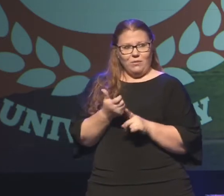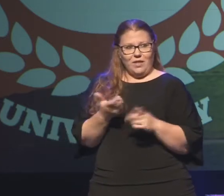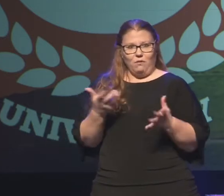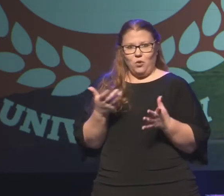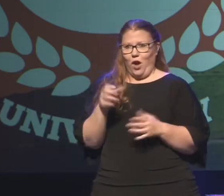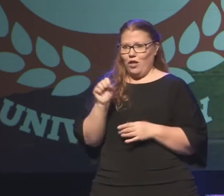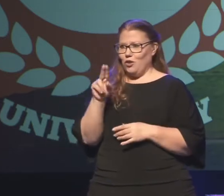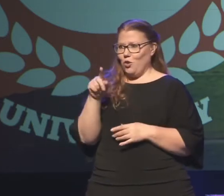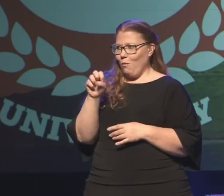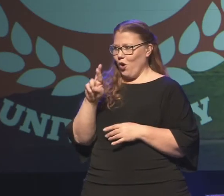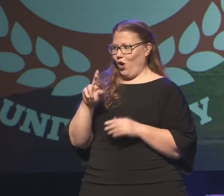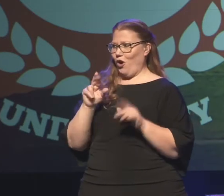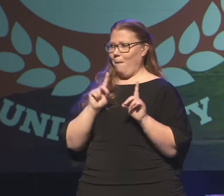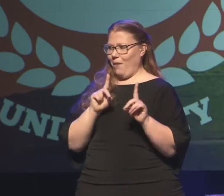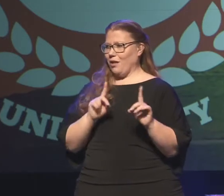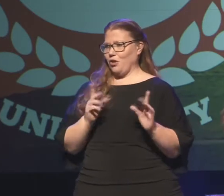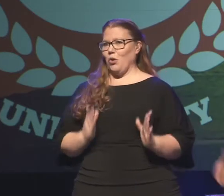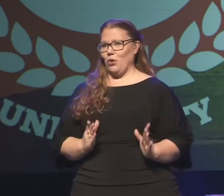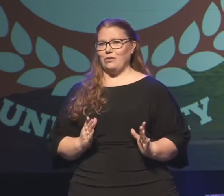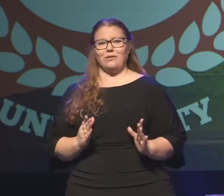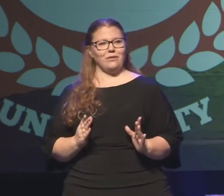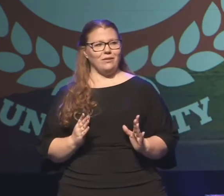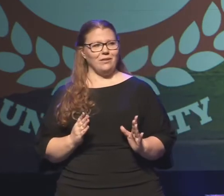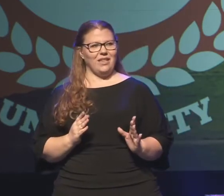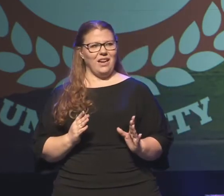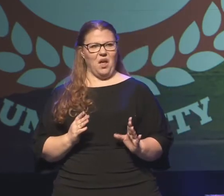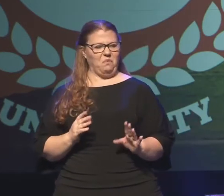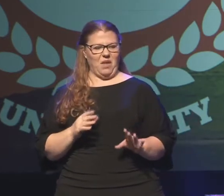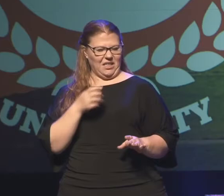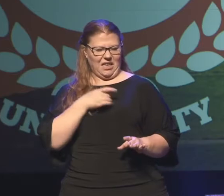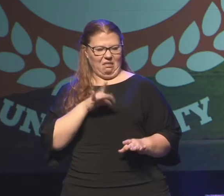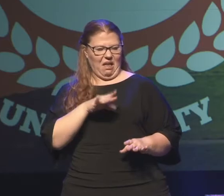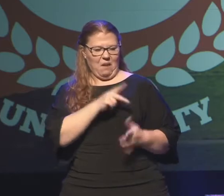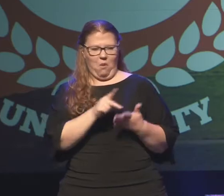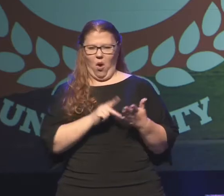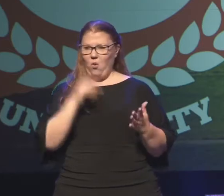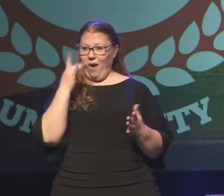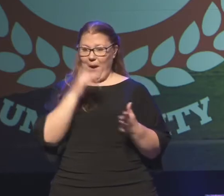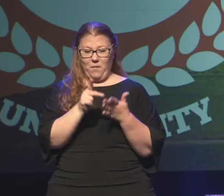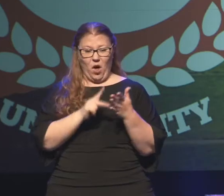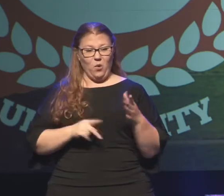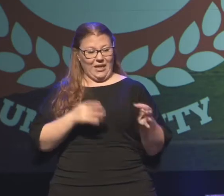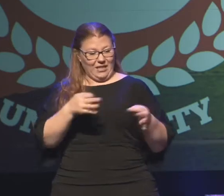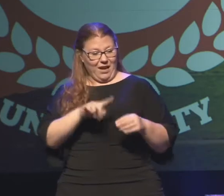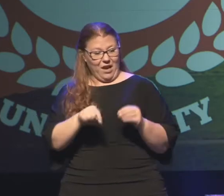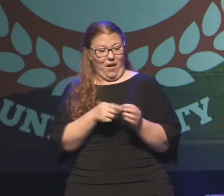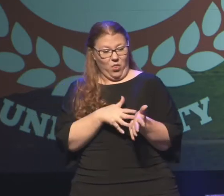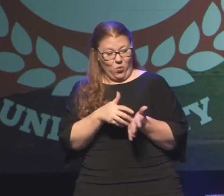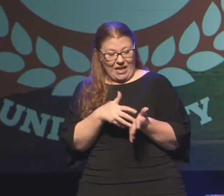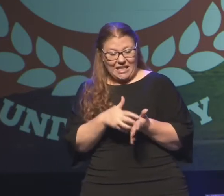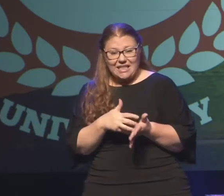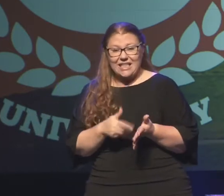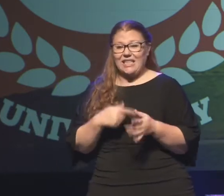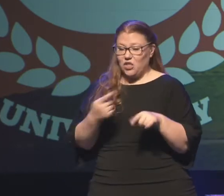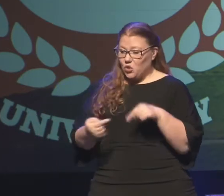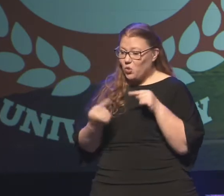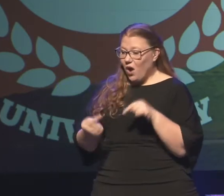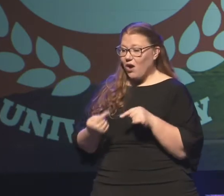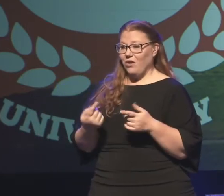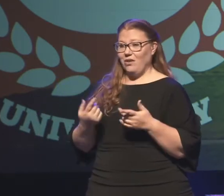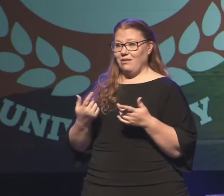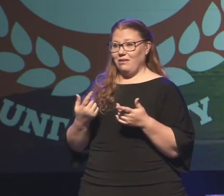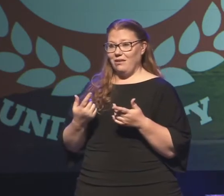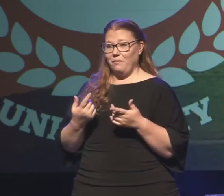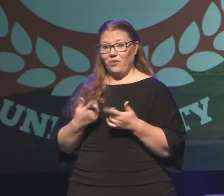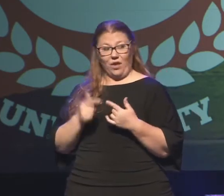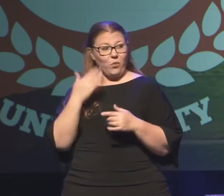super apostles. They resented Paul because Paul would often talk about his weaknesses and struggles. And after all,